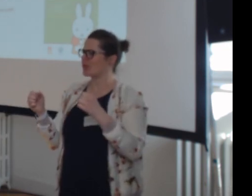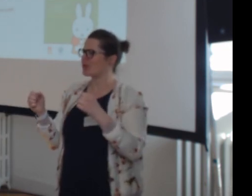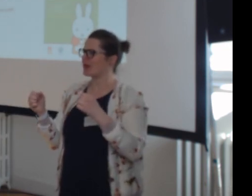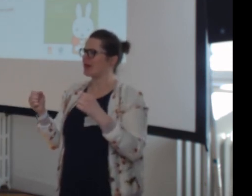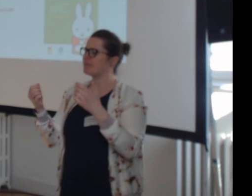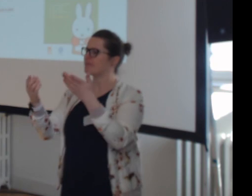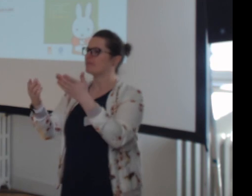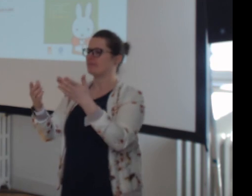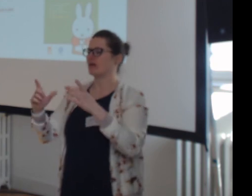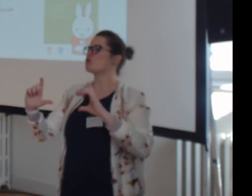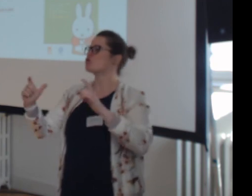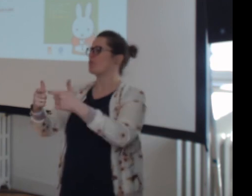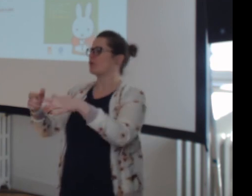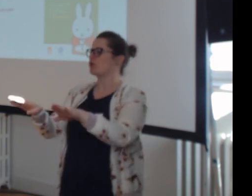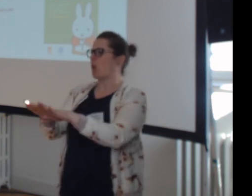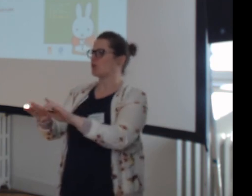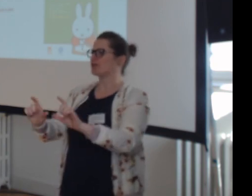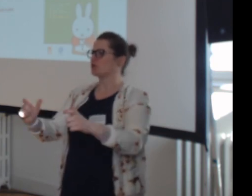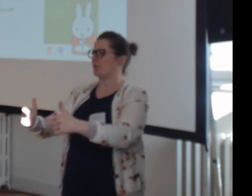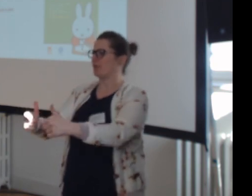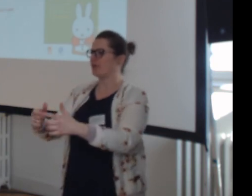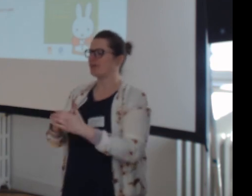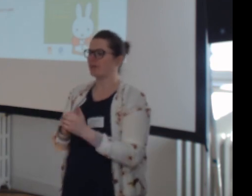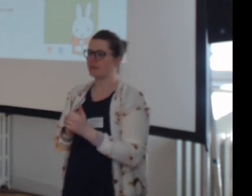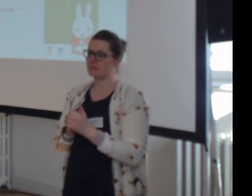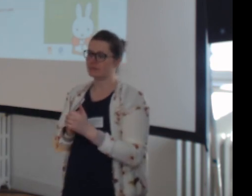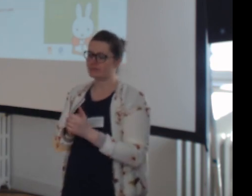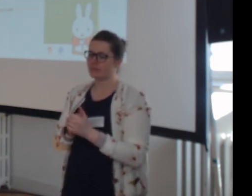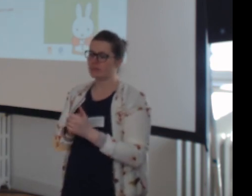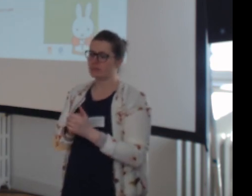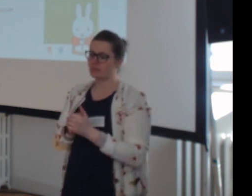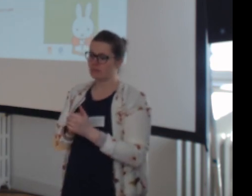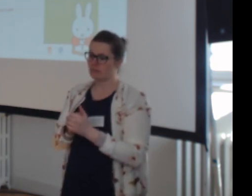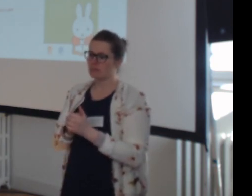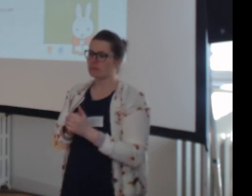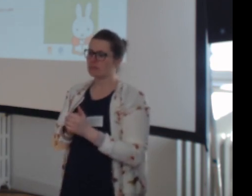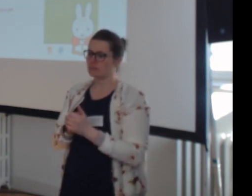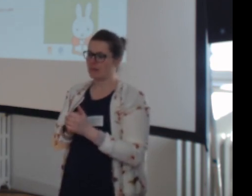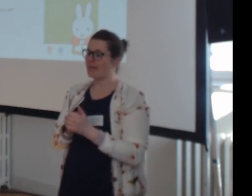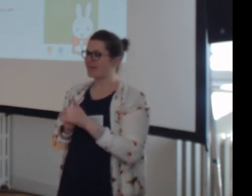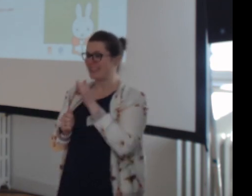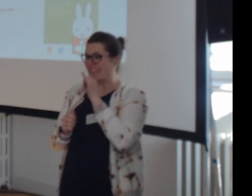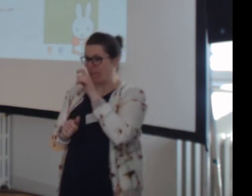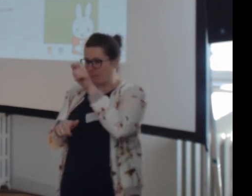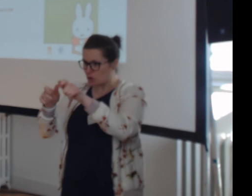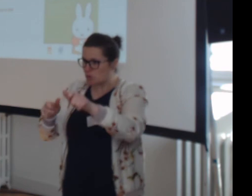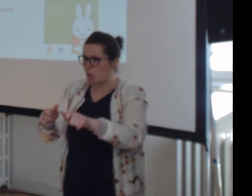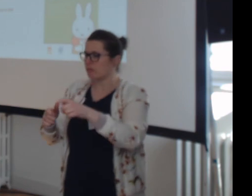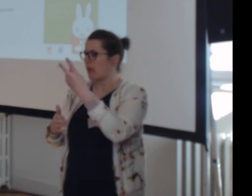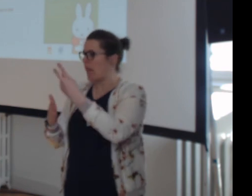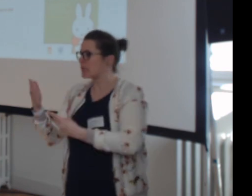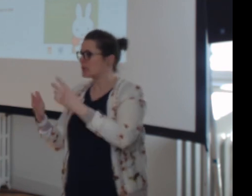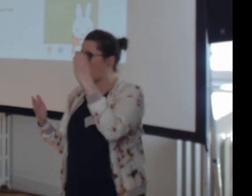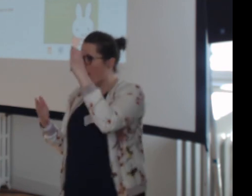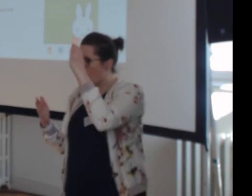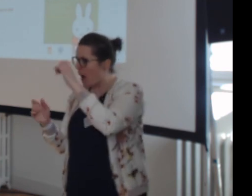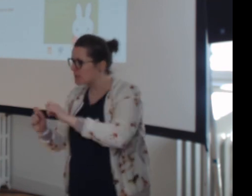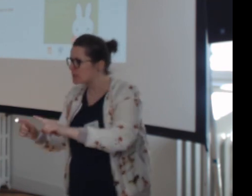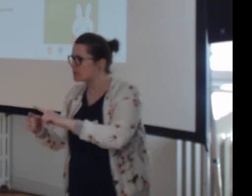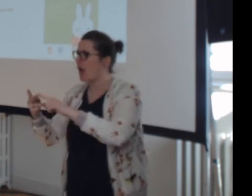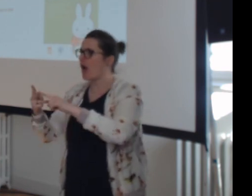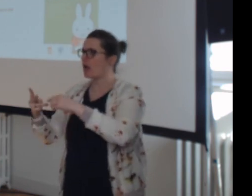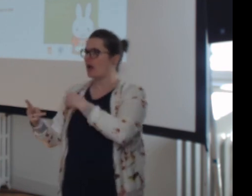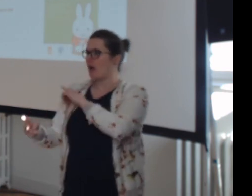closed Facebook group. We have people reading in Japanese, Arabic,